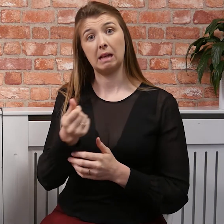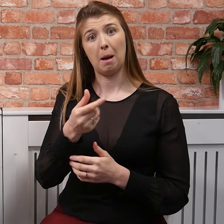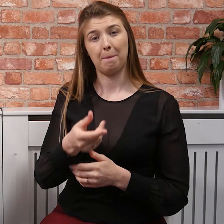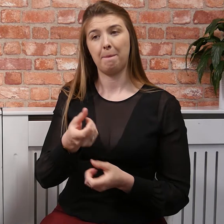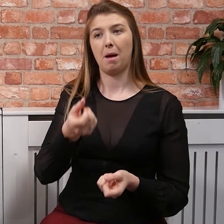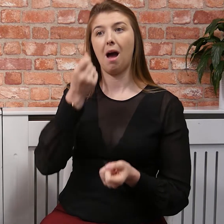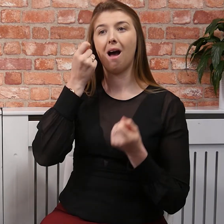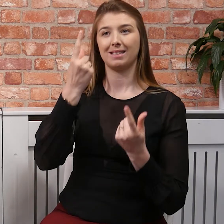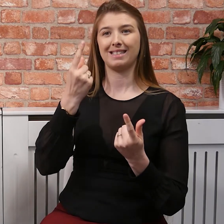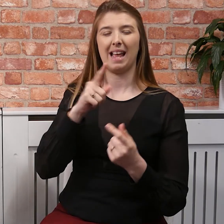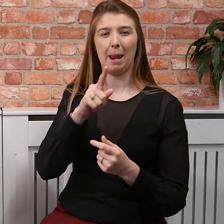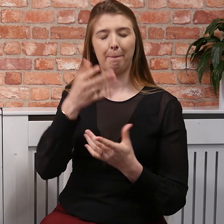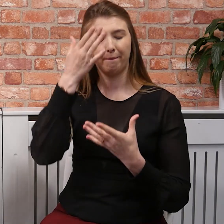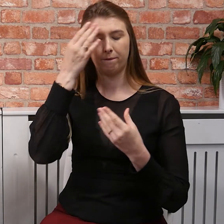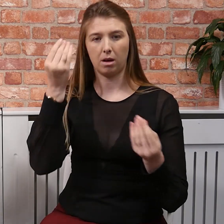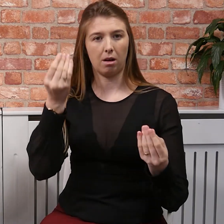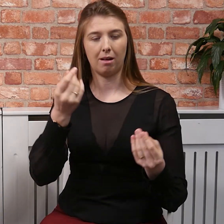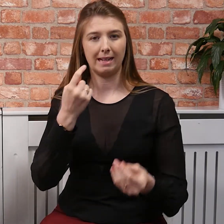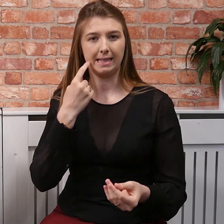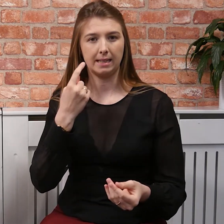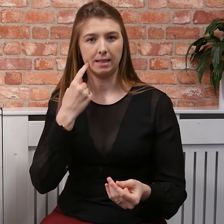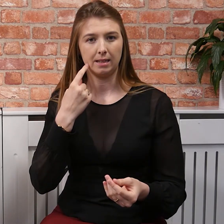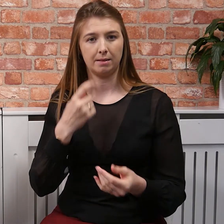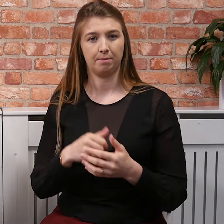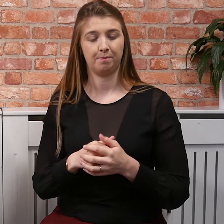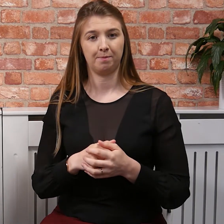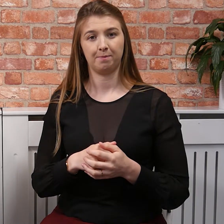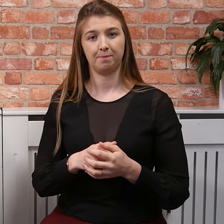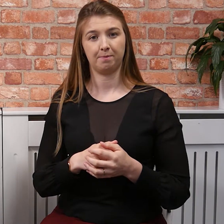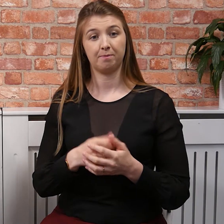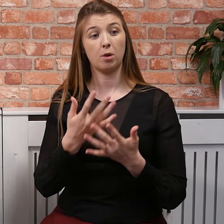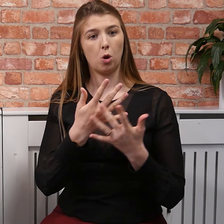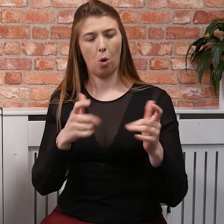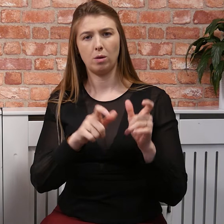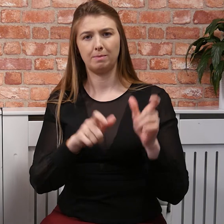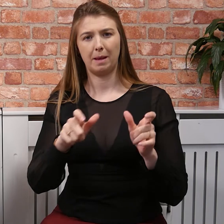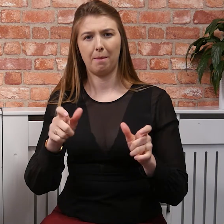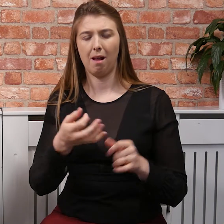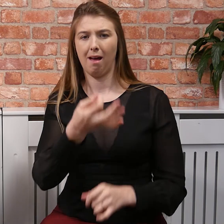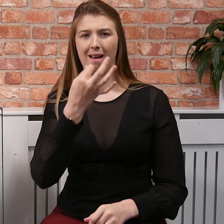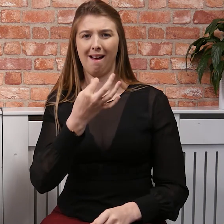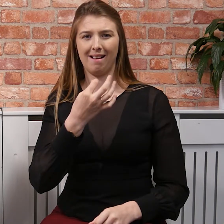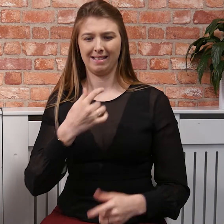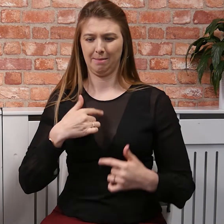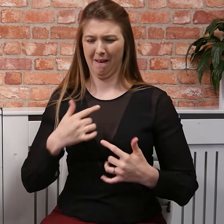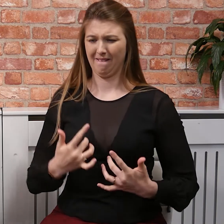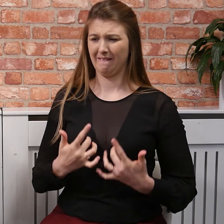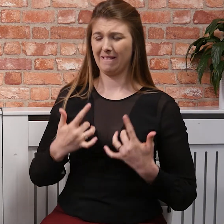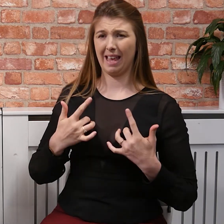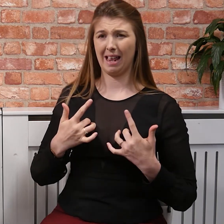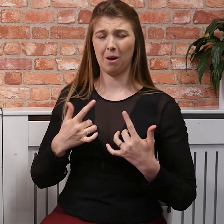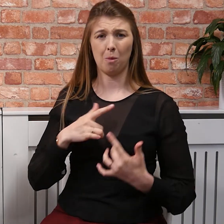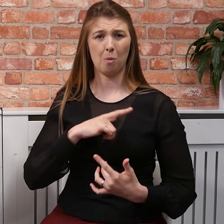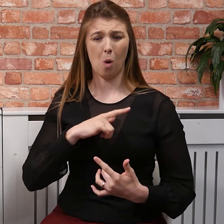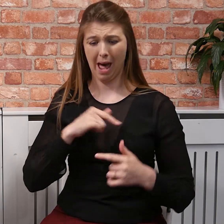People ask us, why am I feeling this way? Is it normal? And that's